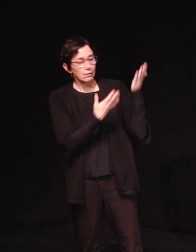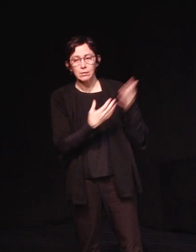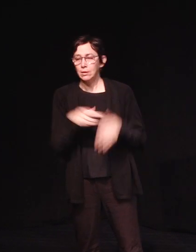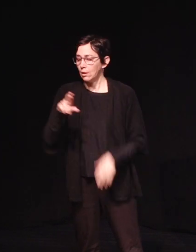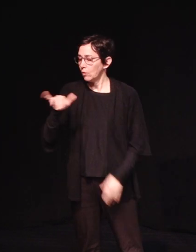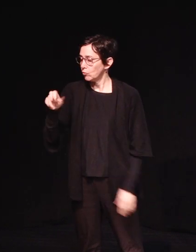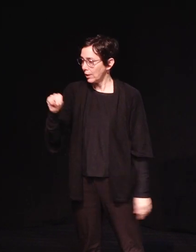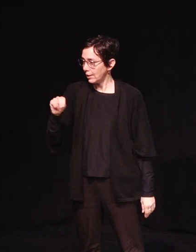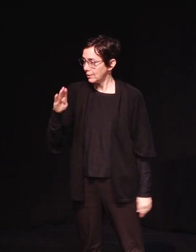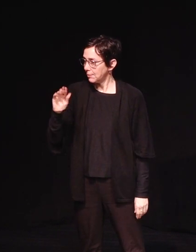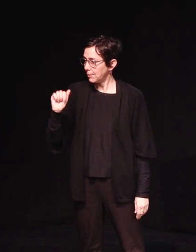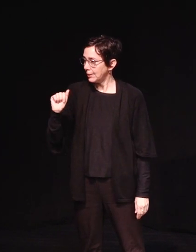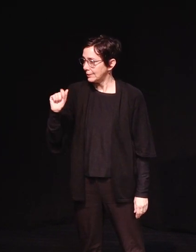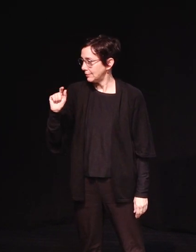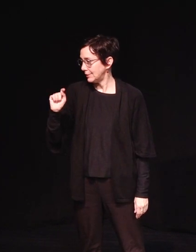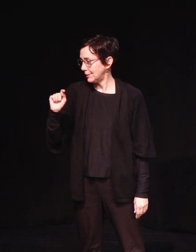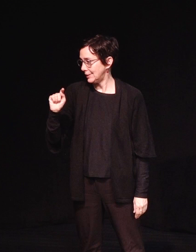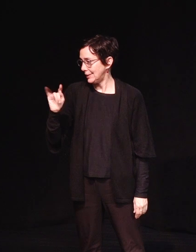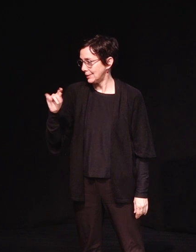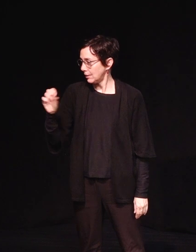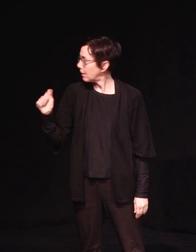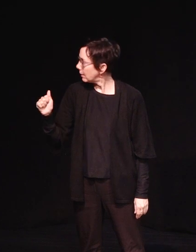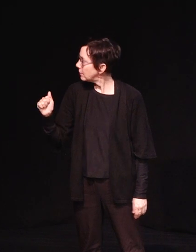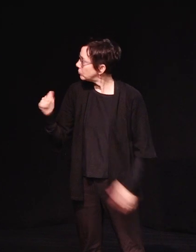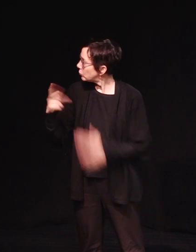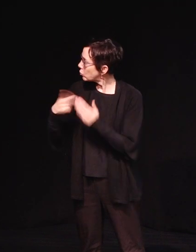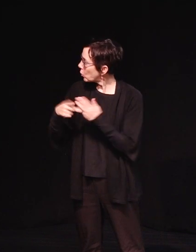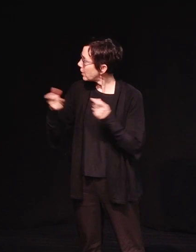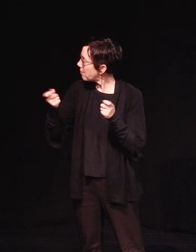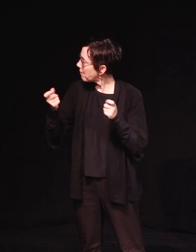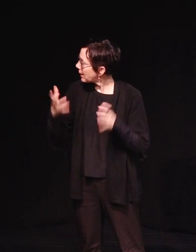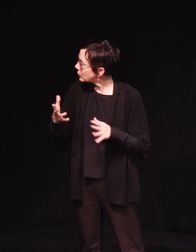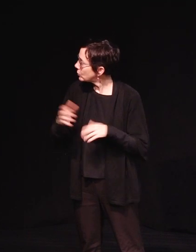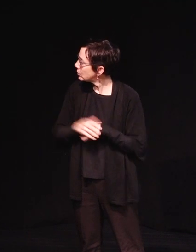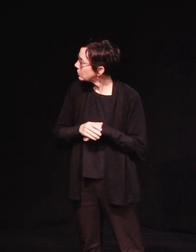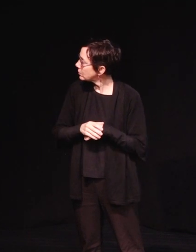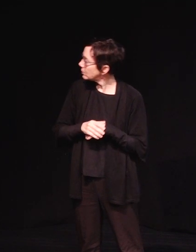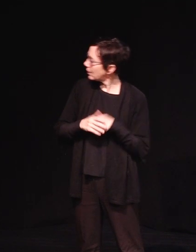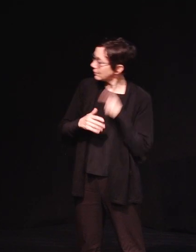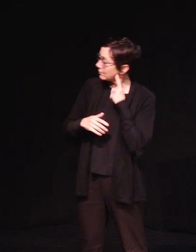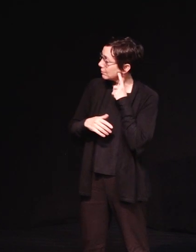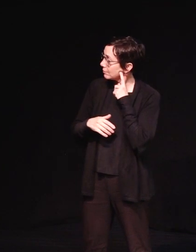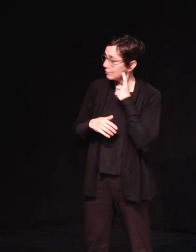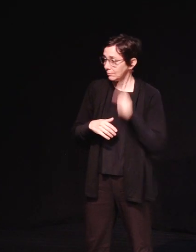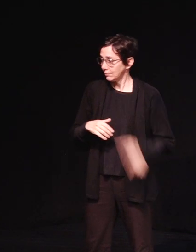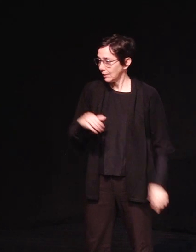Ryan Botita, our Program Administrator. Ryan's back there. Connor Roach, our guest coordinator.